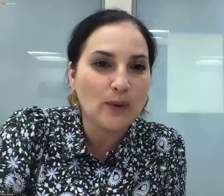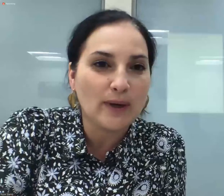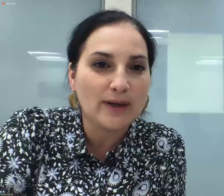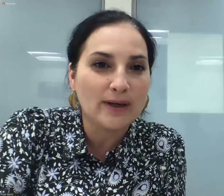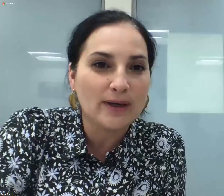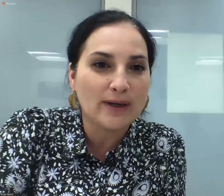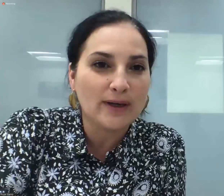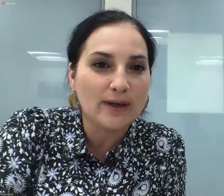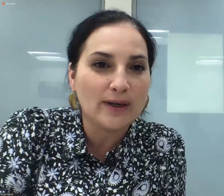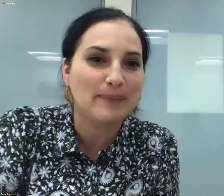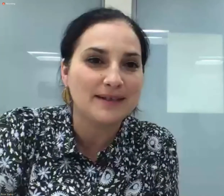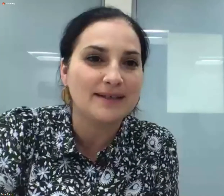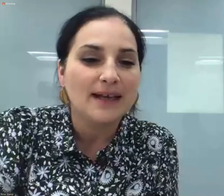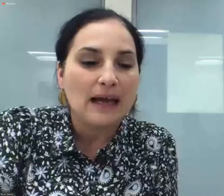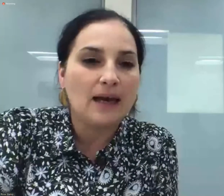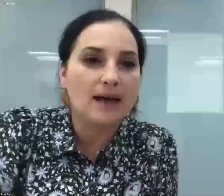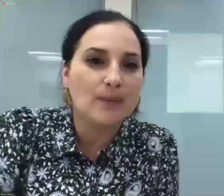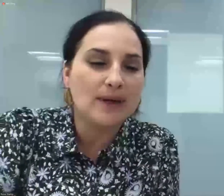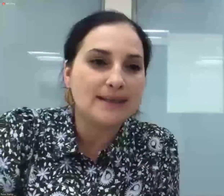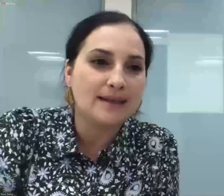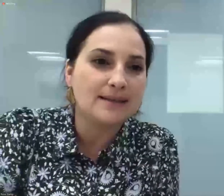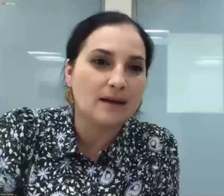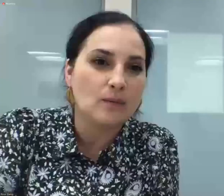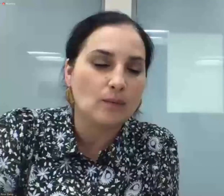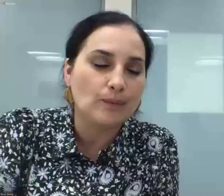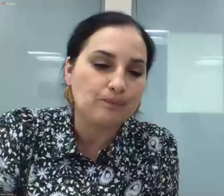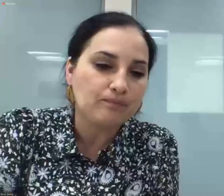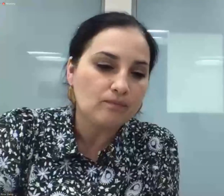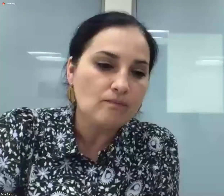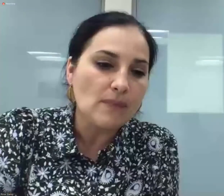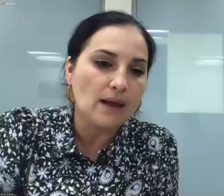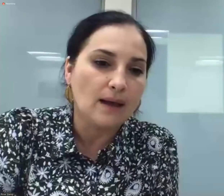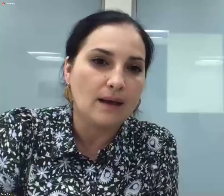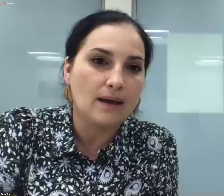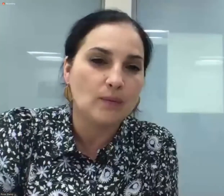actually the question that we expected. Since